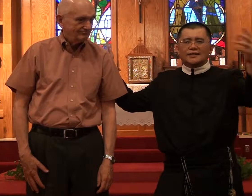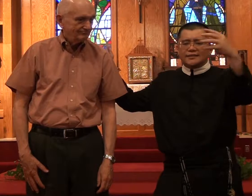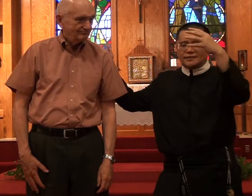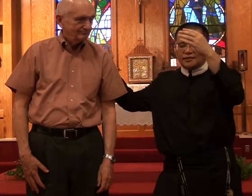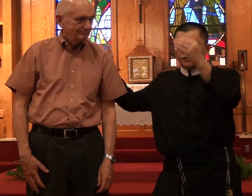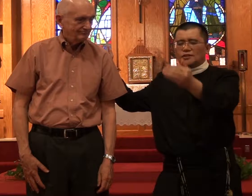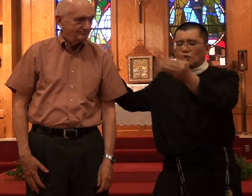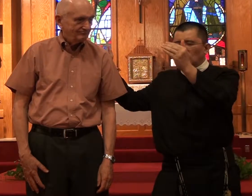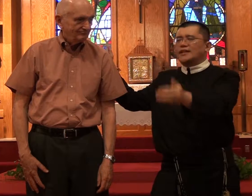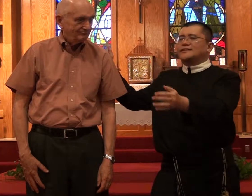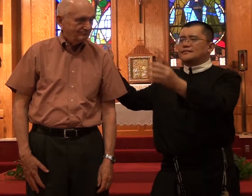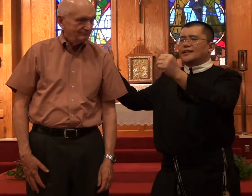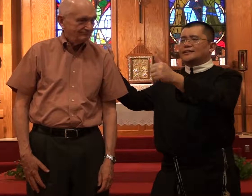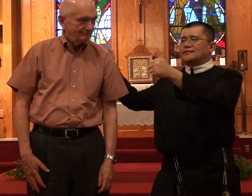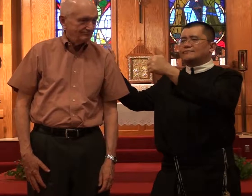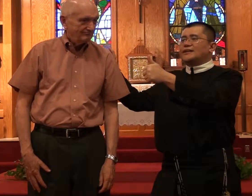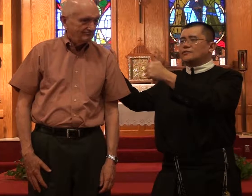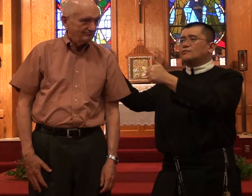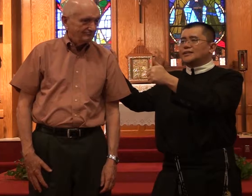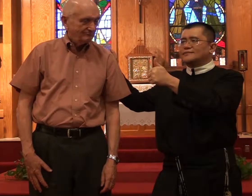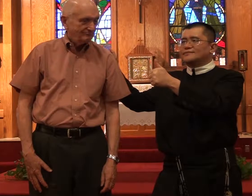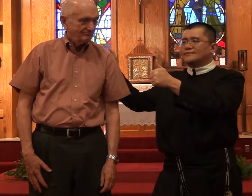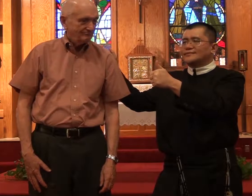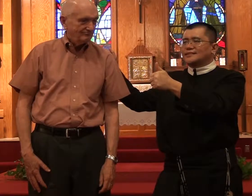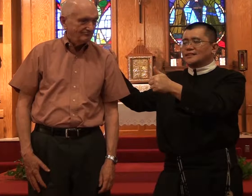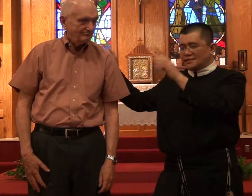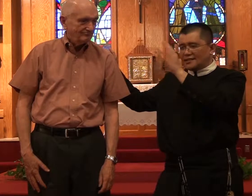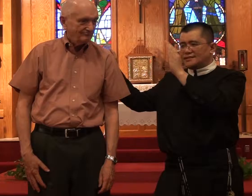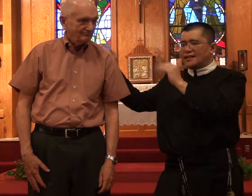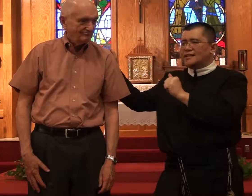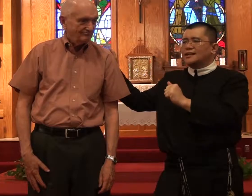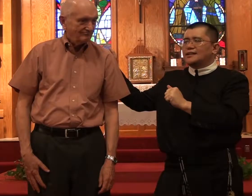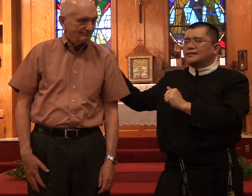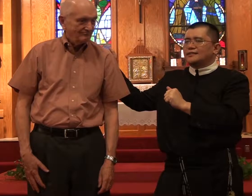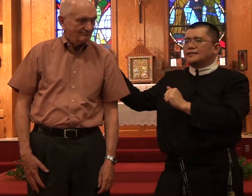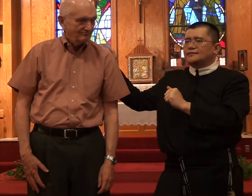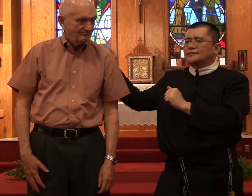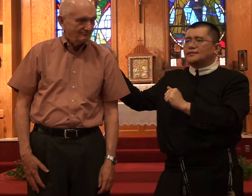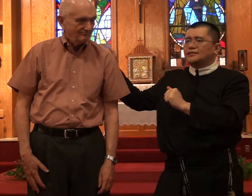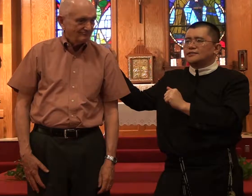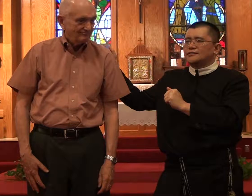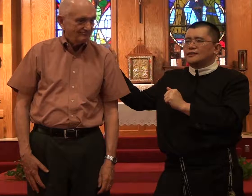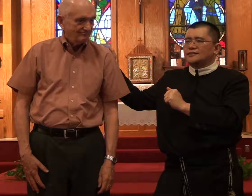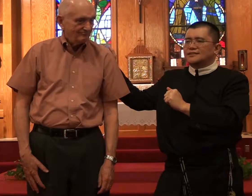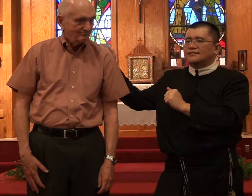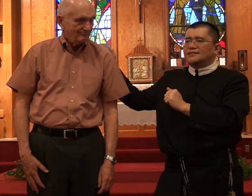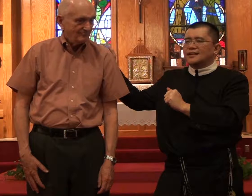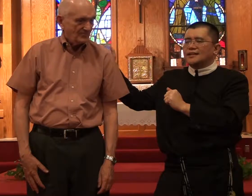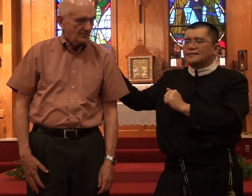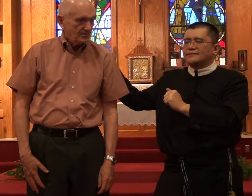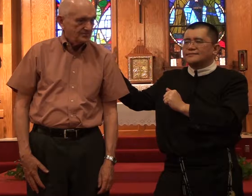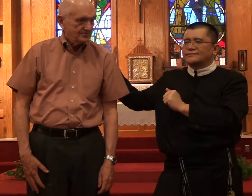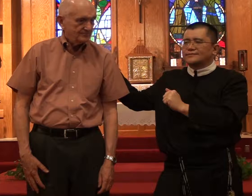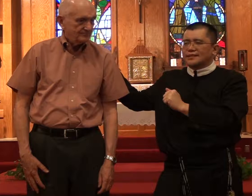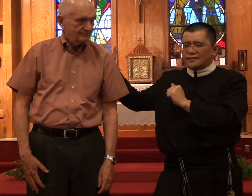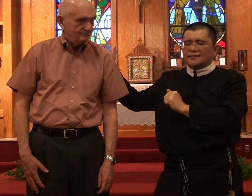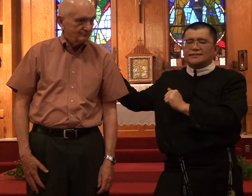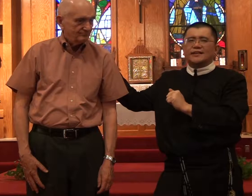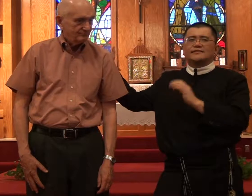then he took a whole day to create man and woman. Okay, the 6th day. What did he do on the 7th day? Rest. Mm-hmm. Rest. Okay, very